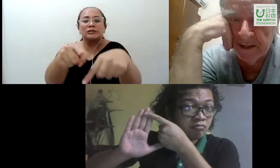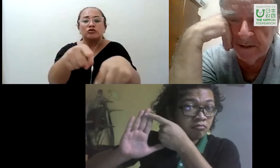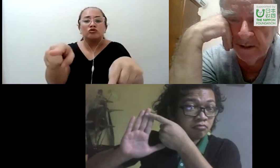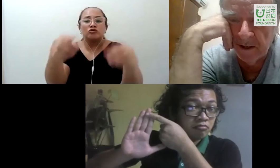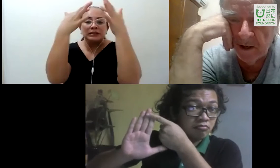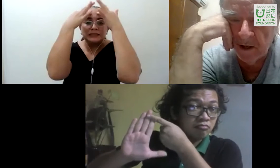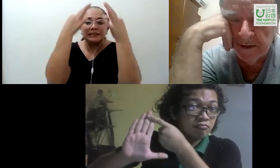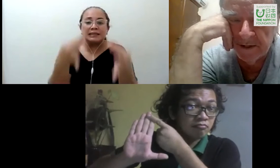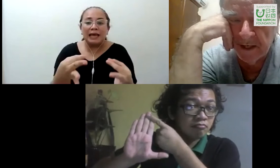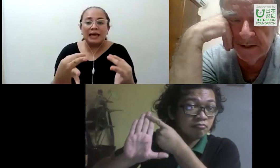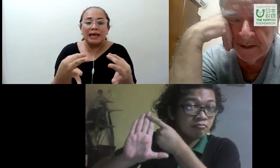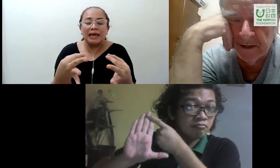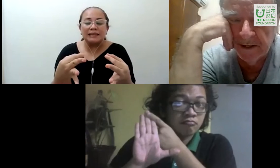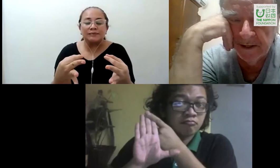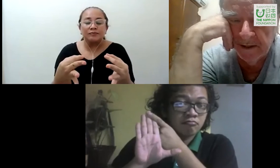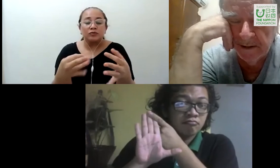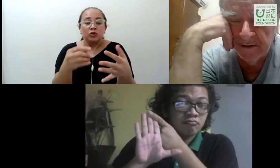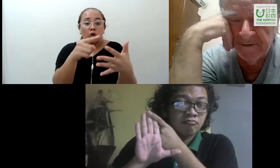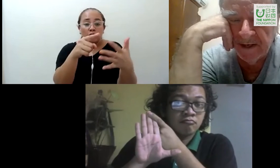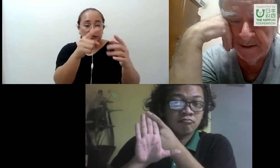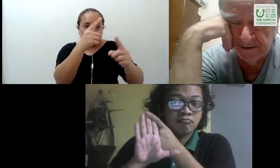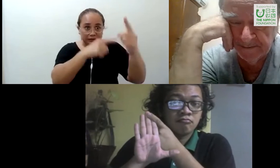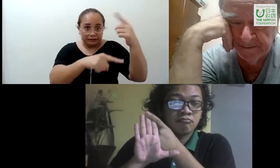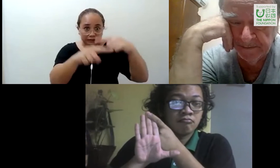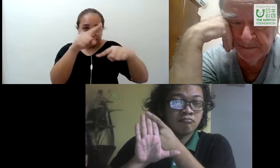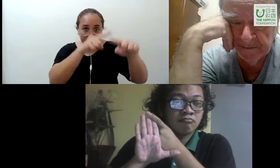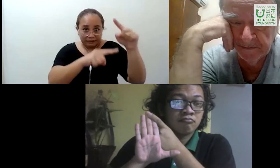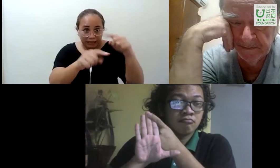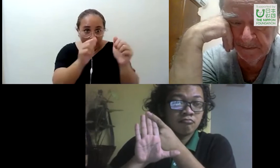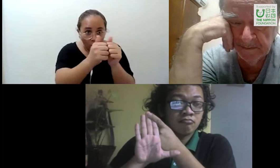also signs, consider are finger all the orientation? signs clearly defined?